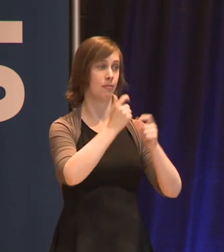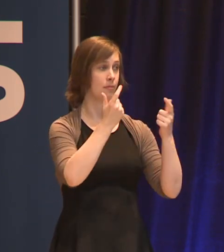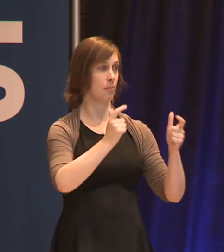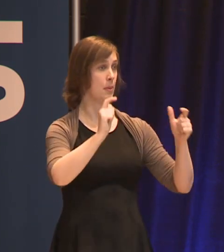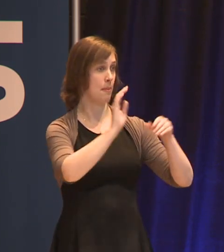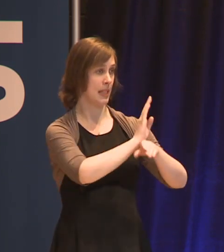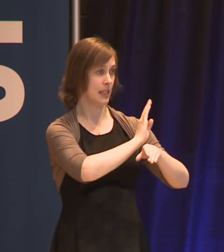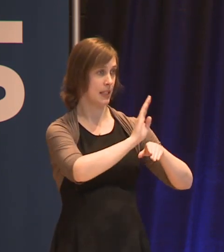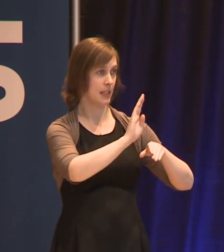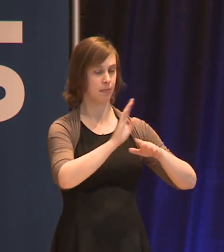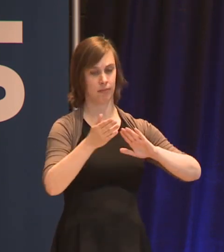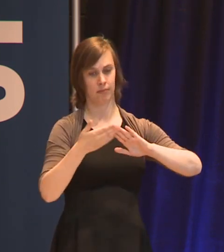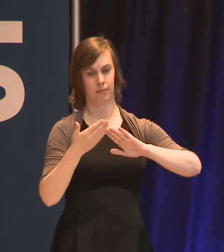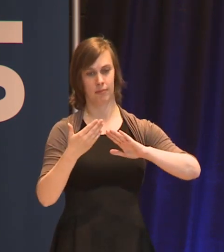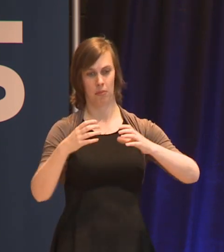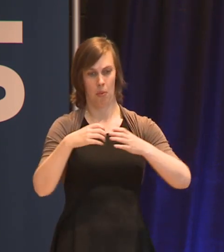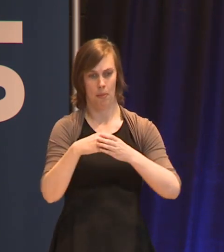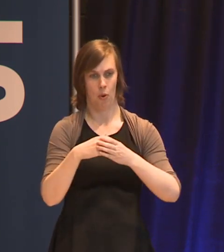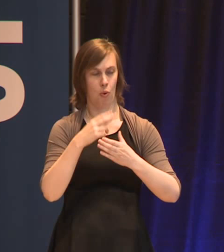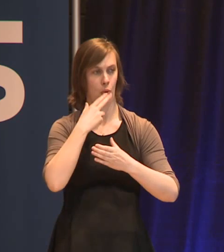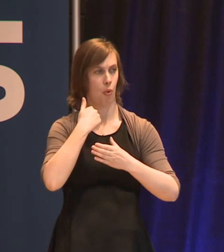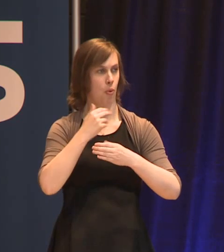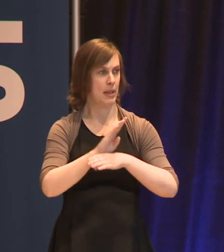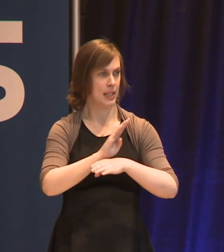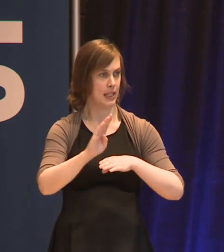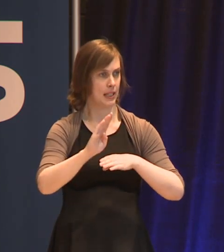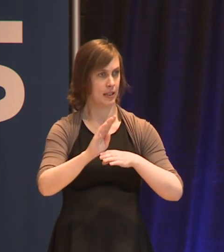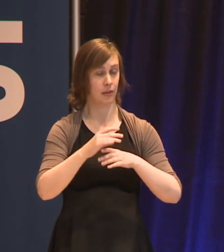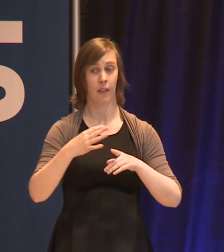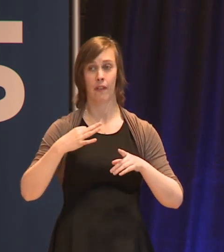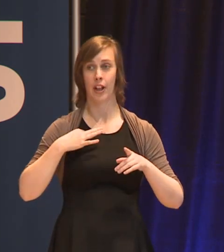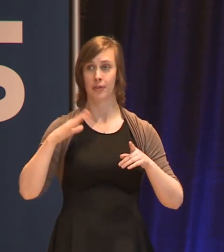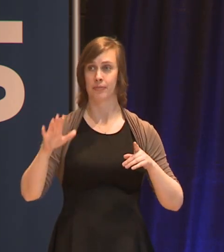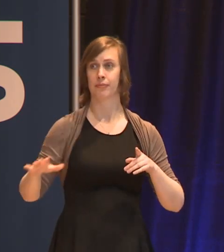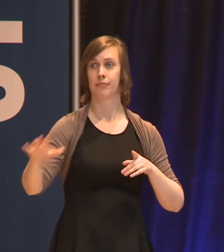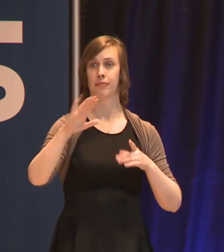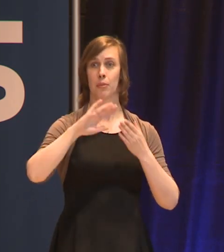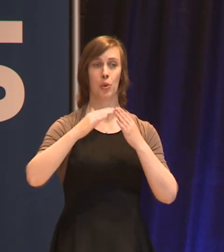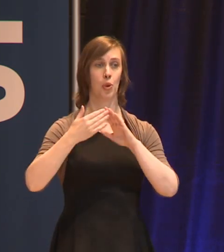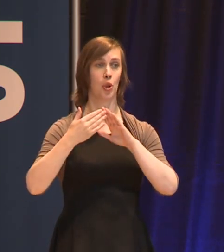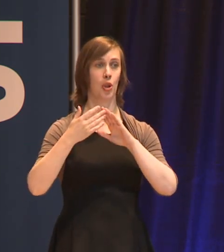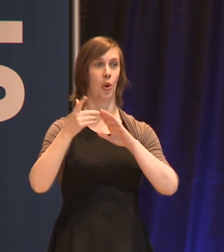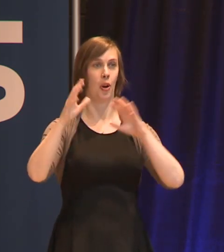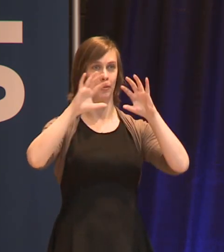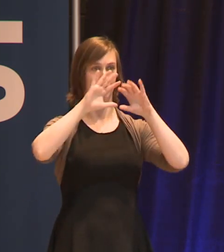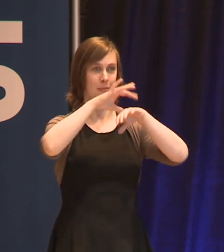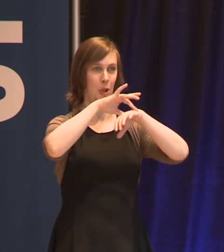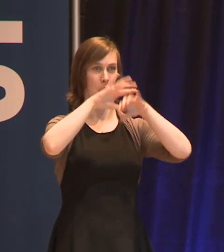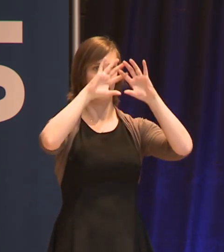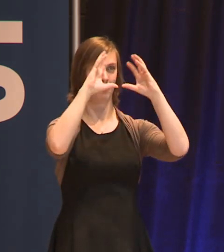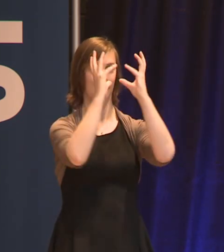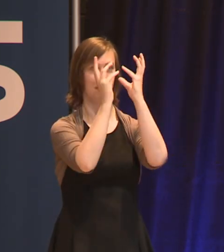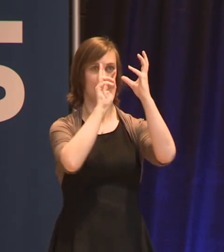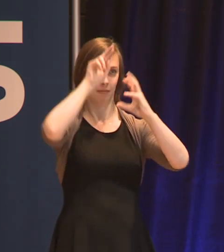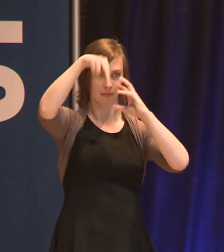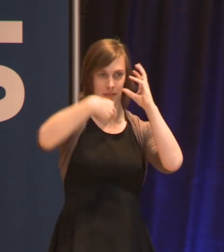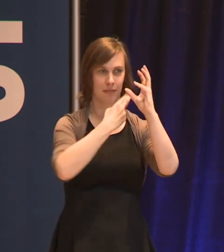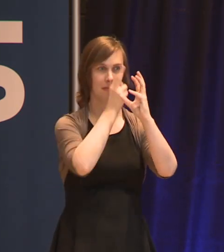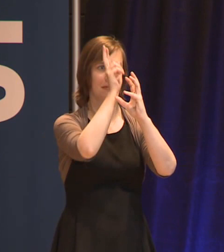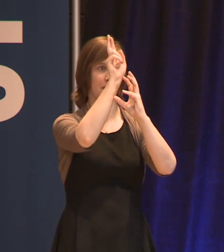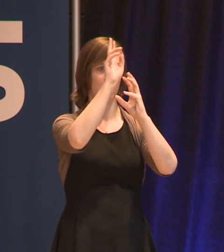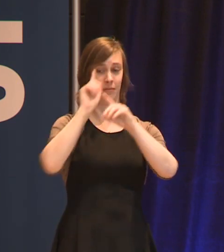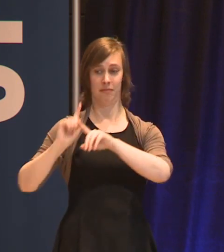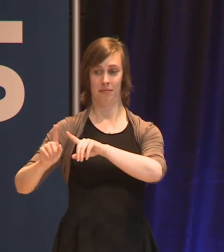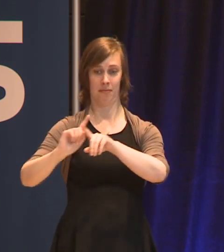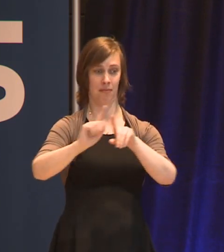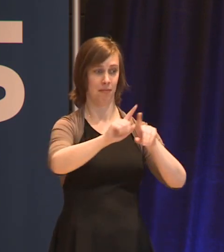running a small business, volunteering in your community, or circling the earth as an astronaut, the rapid